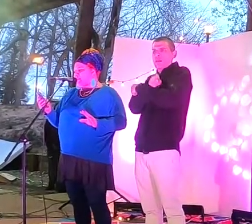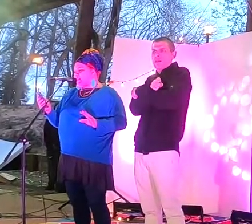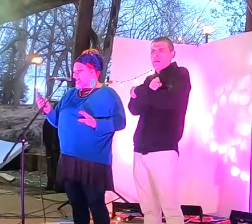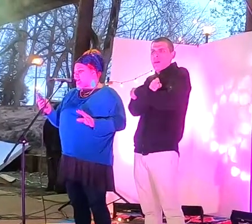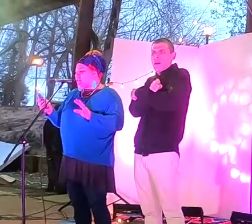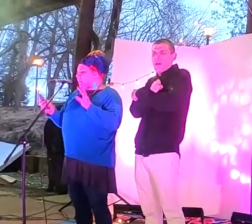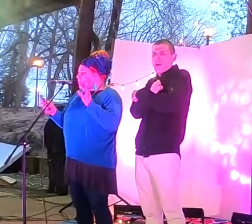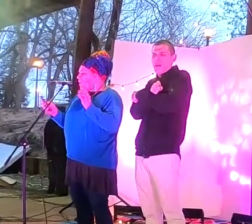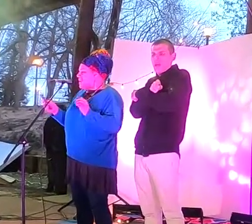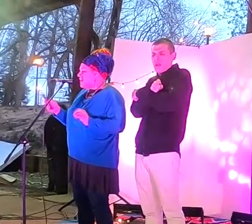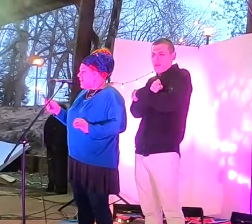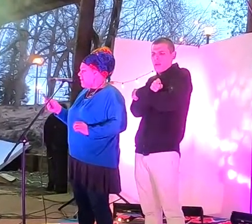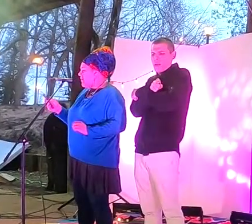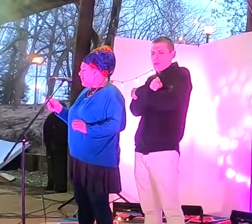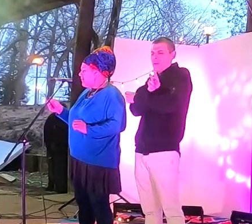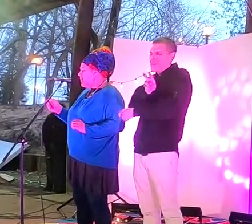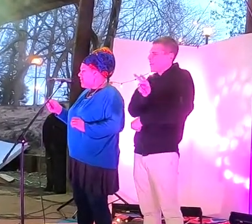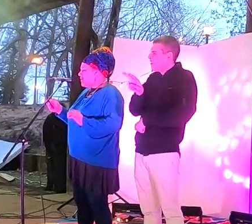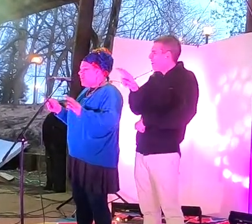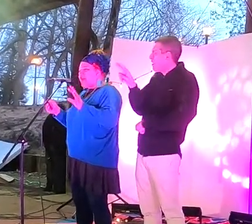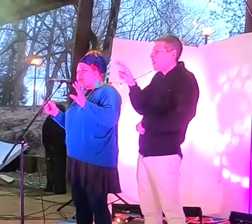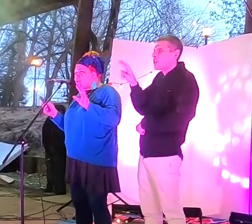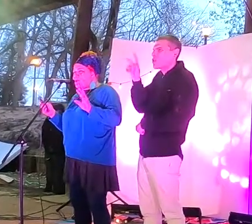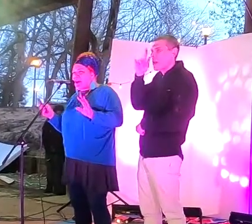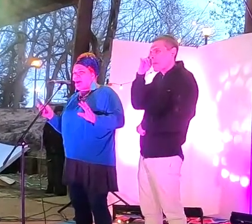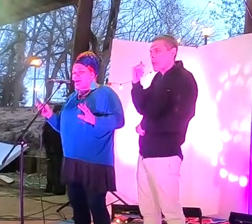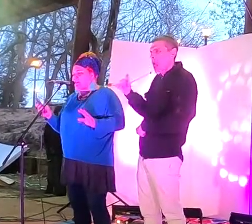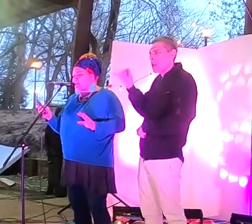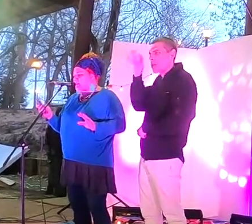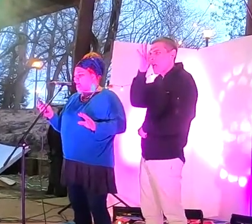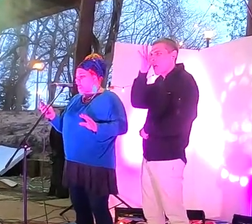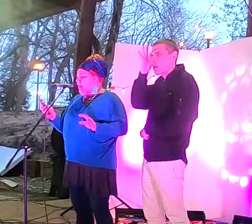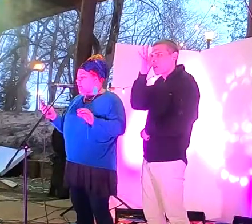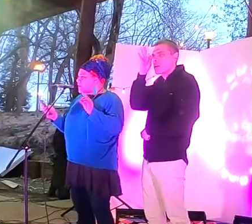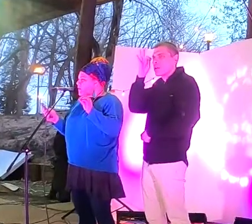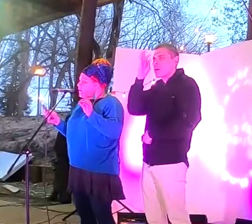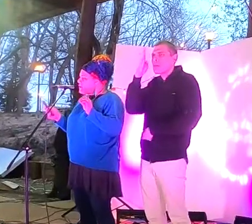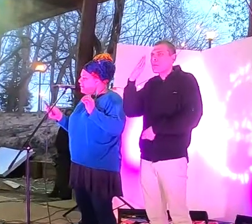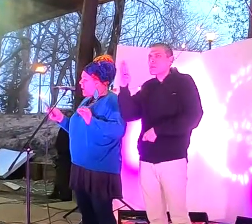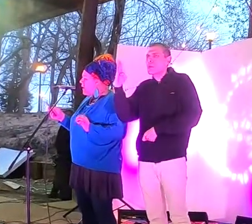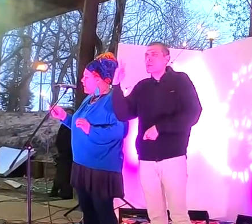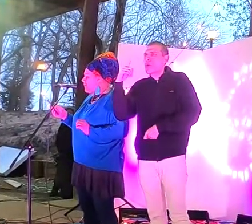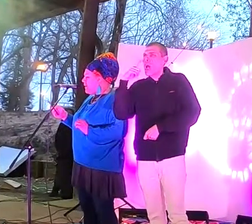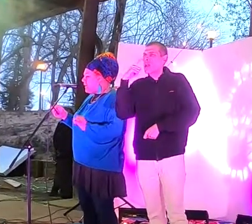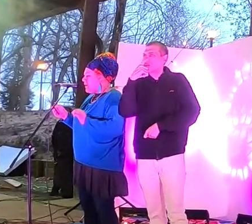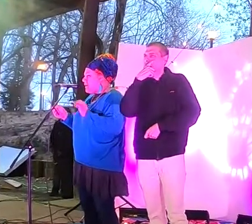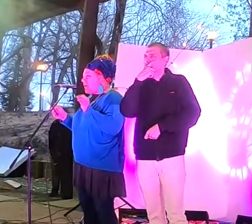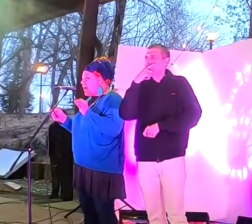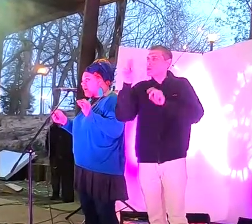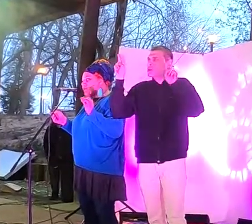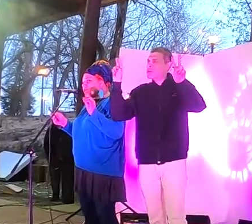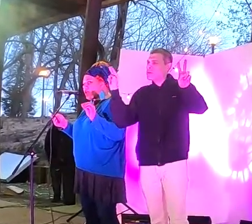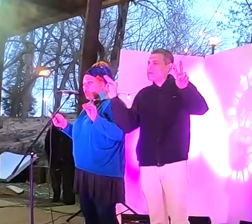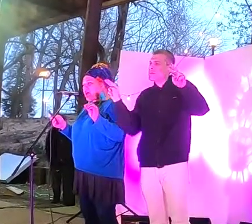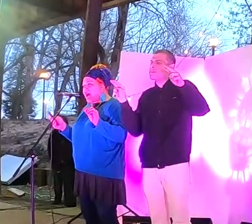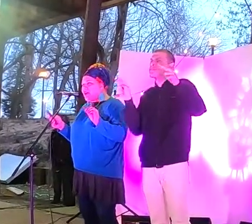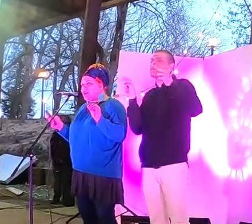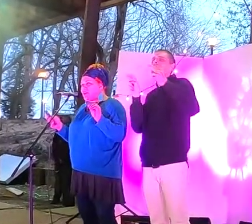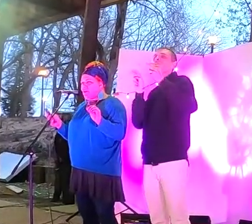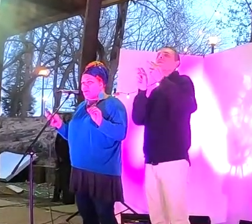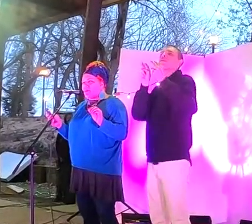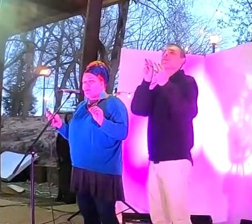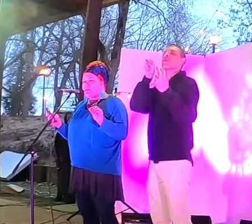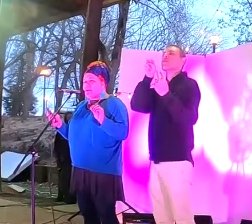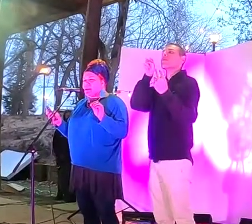me. She had blonde hair. She had blue eyes. She looked back at me, making sure